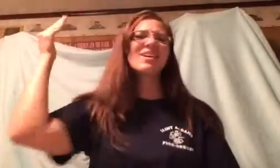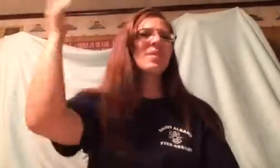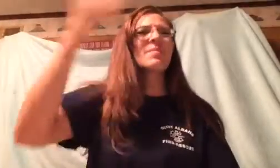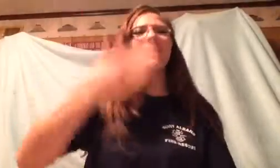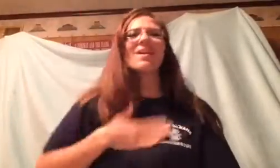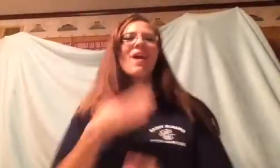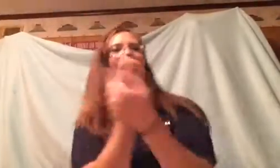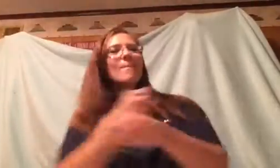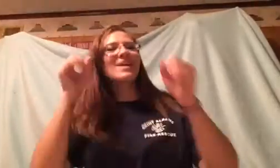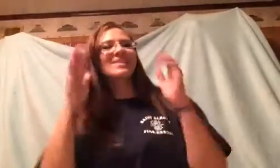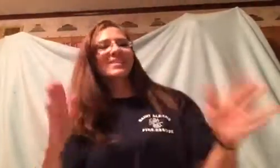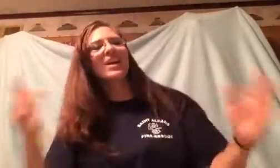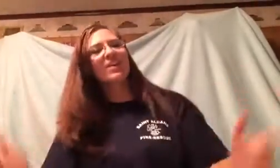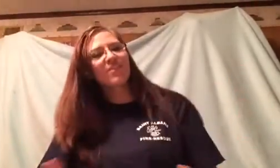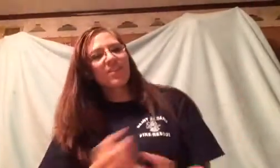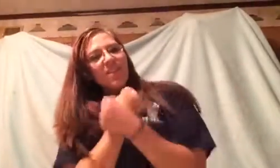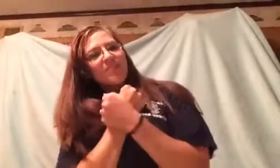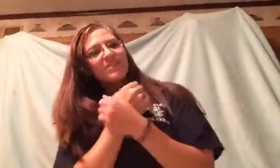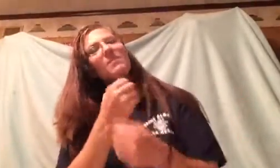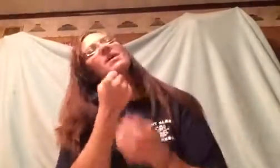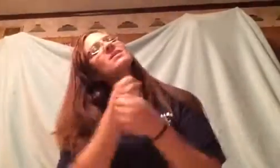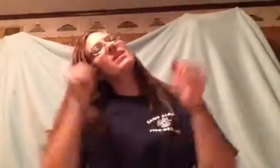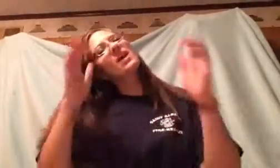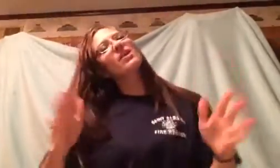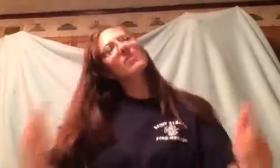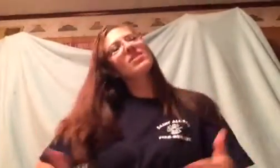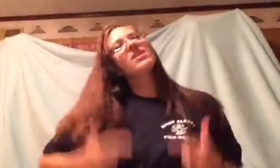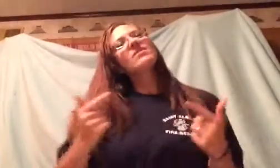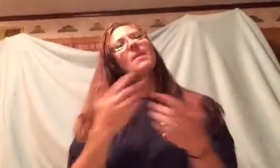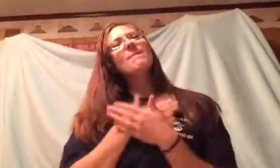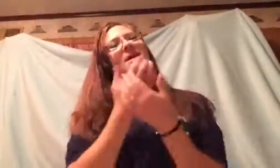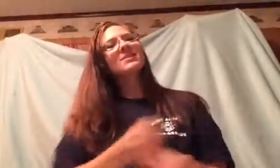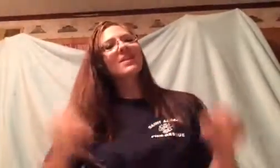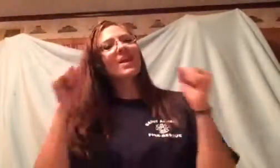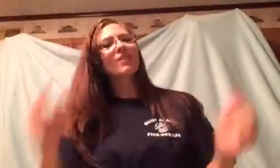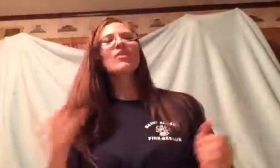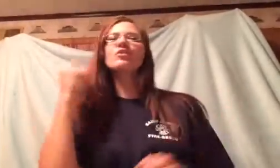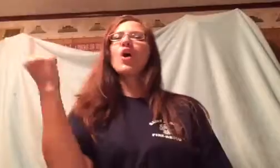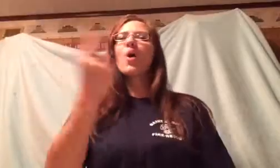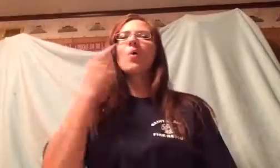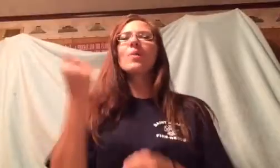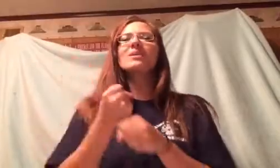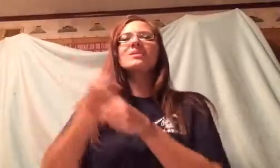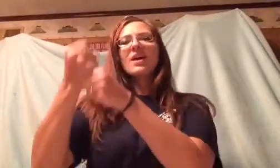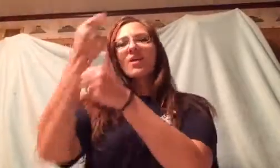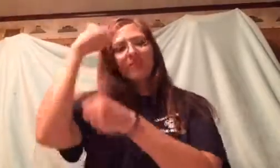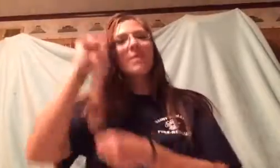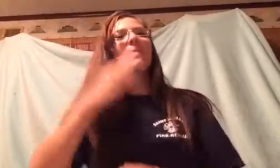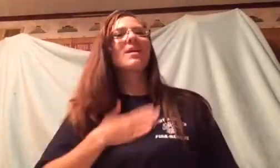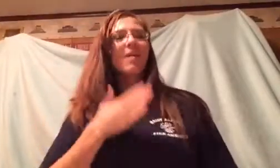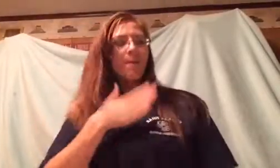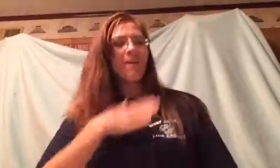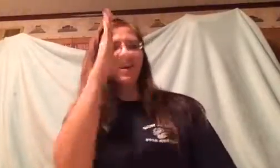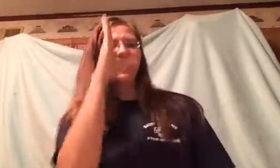gonna be My Savior loves, my Savior lives My Savior's always there for me My